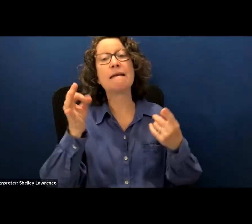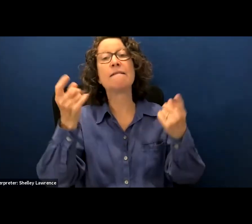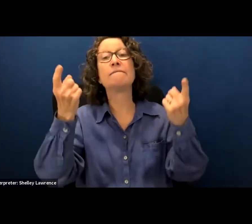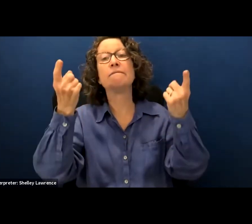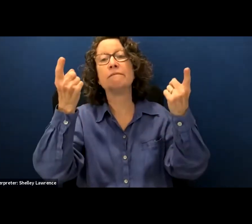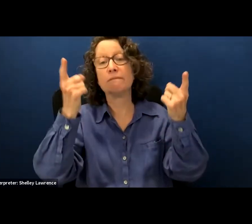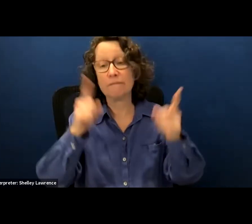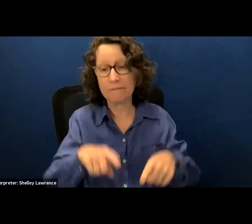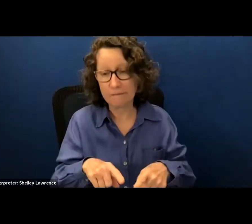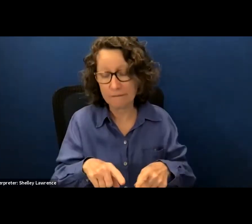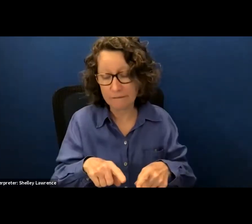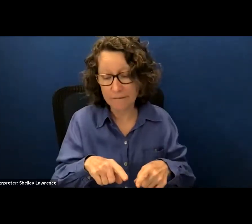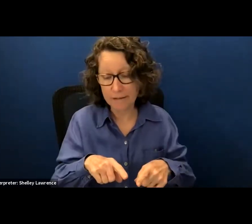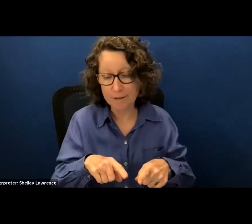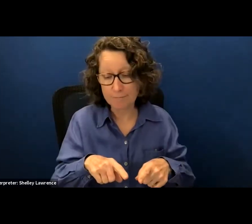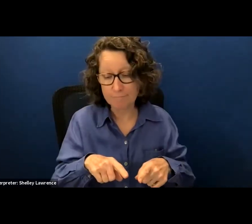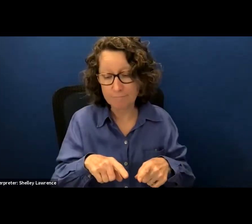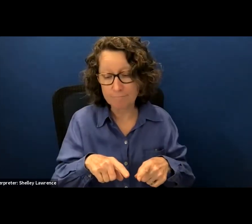that